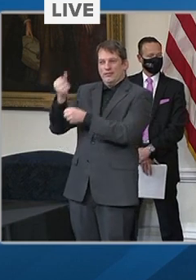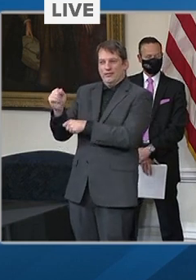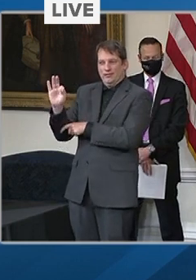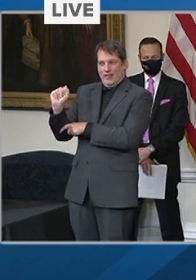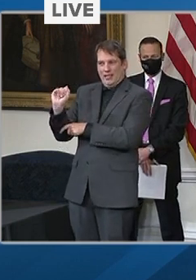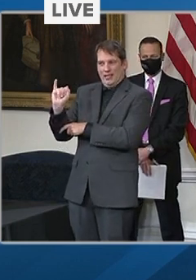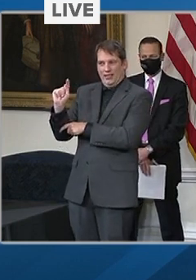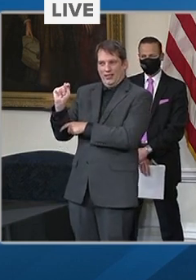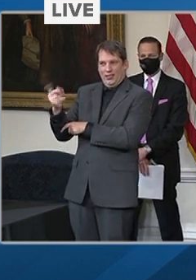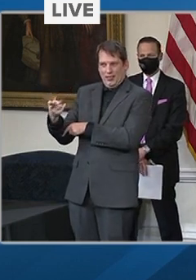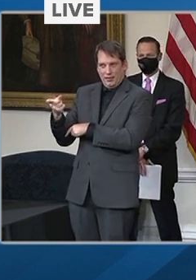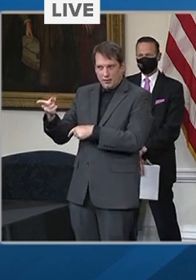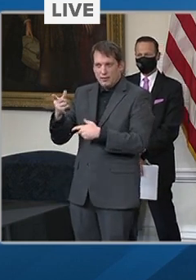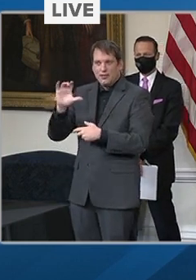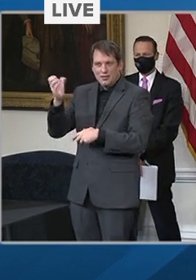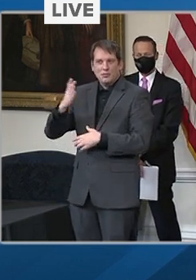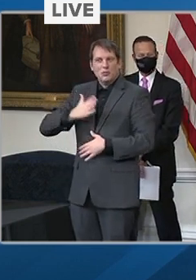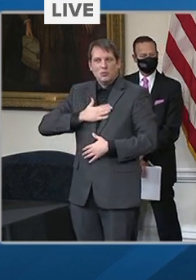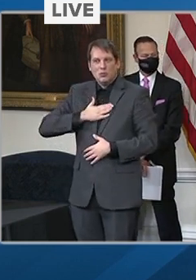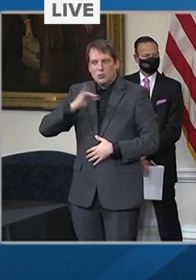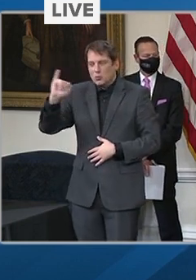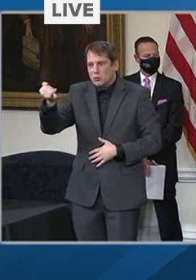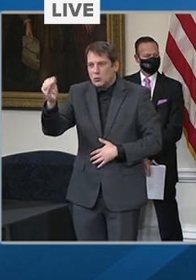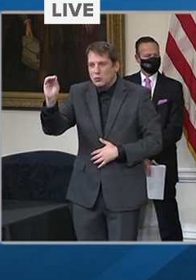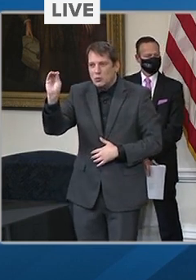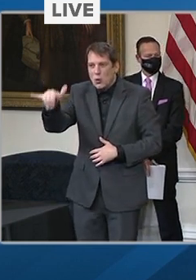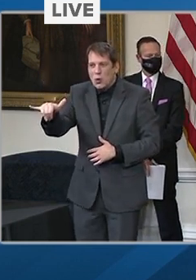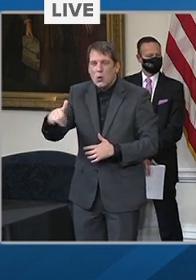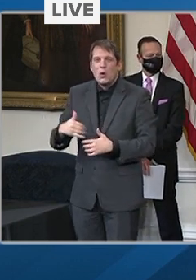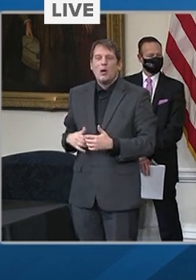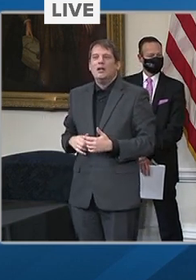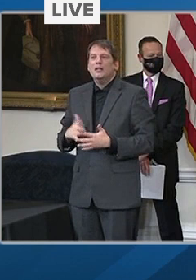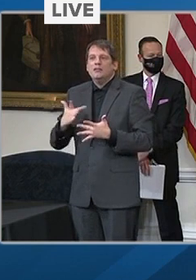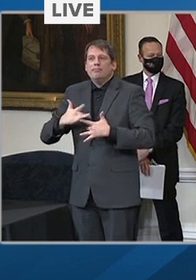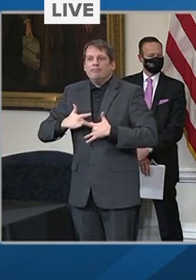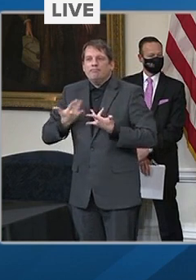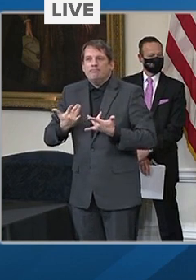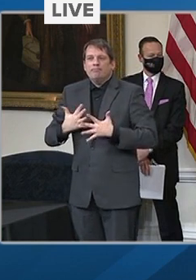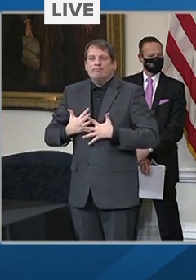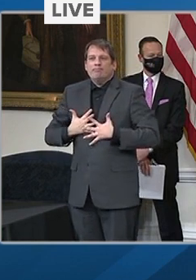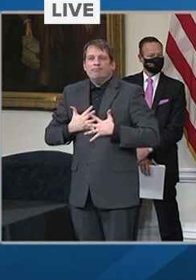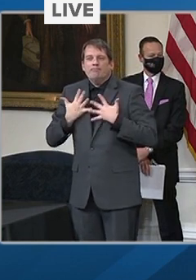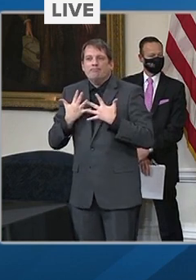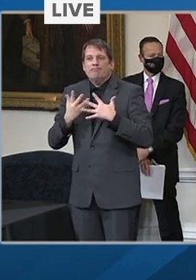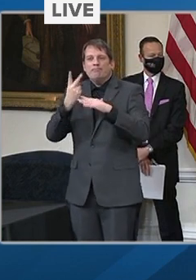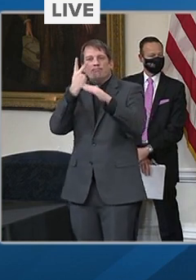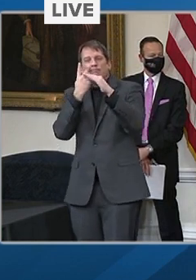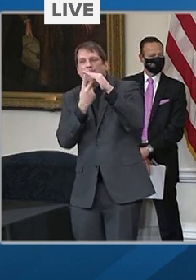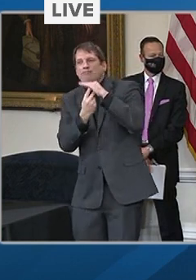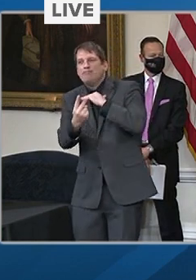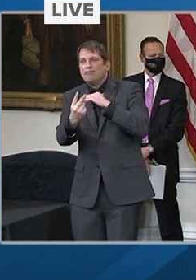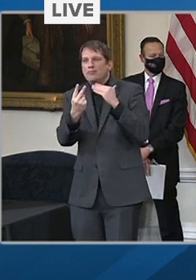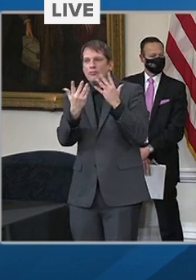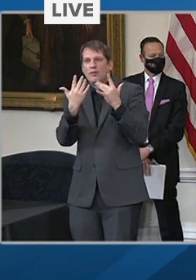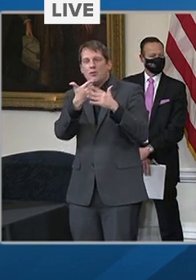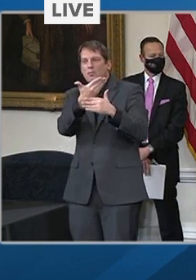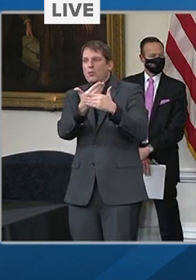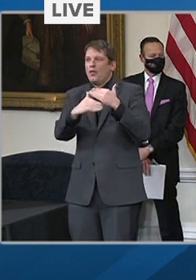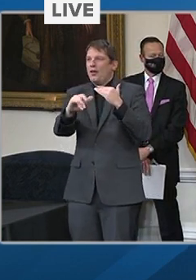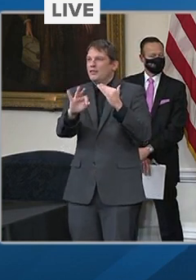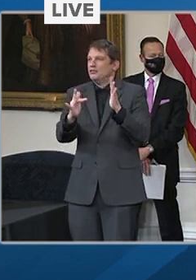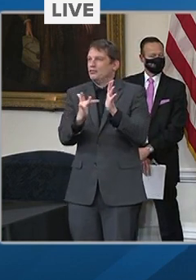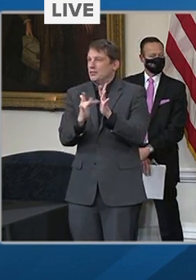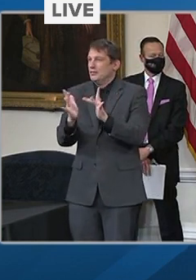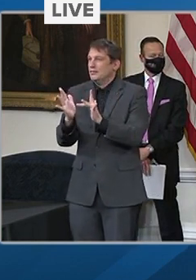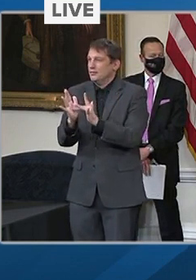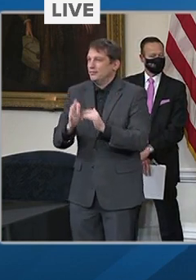joy and anticipation as we await the birth of Jesus. This year, I'm reminded